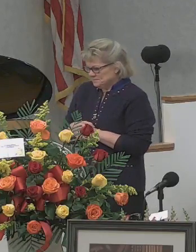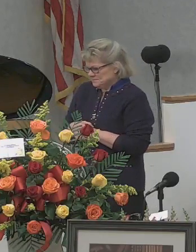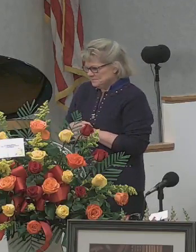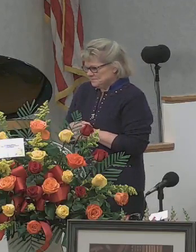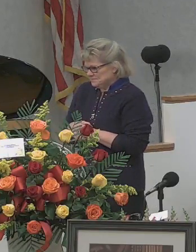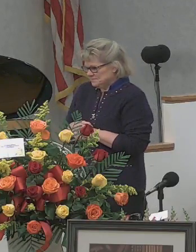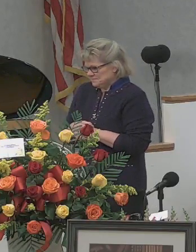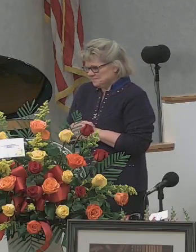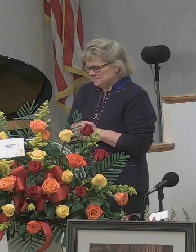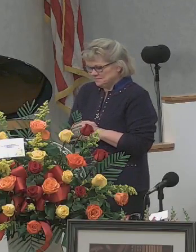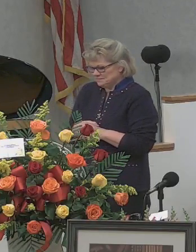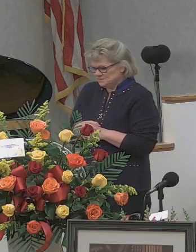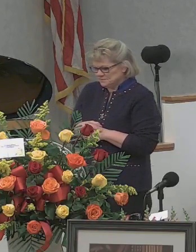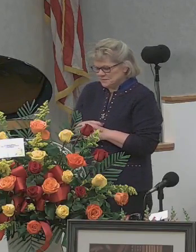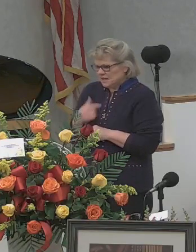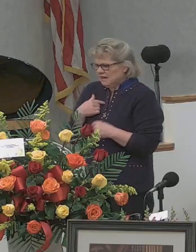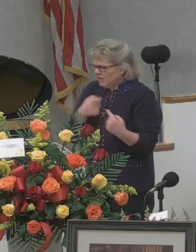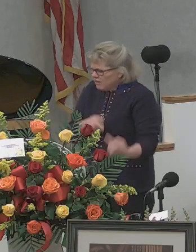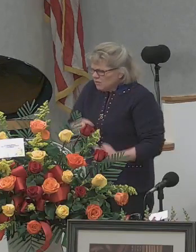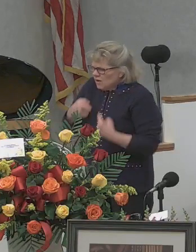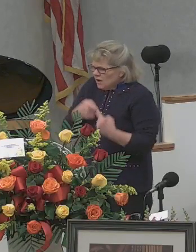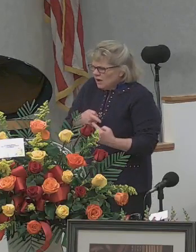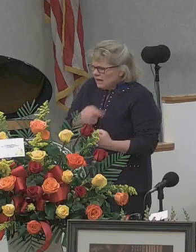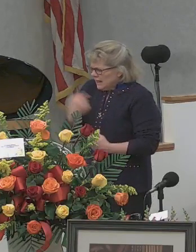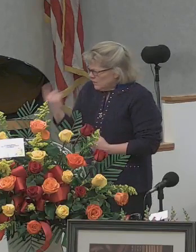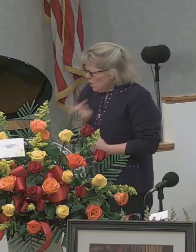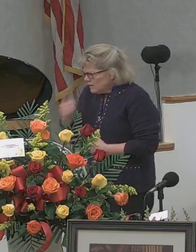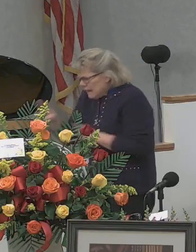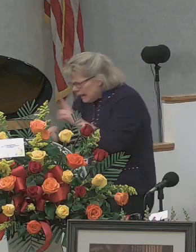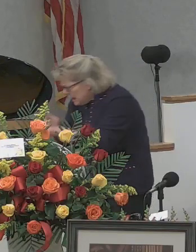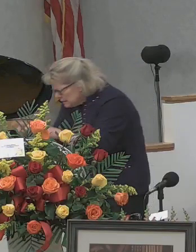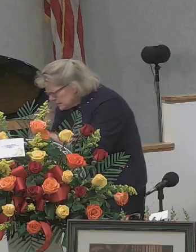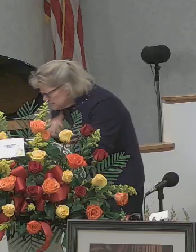If it was something hard we were going through, he made sure to ask about it.